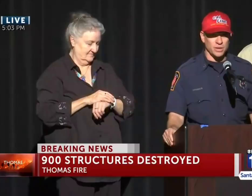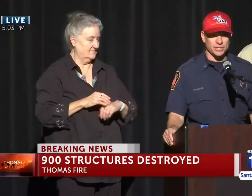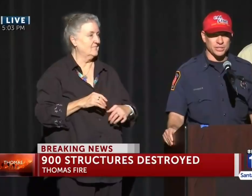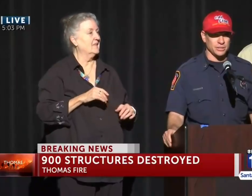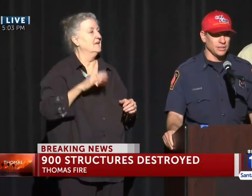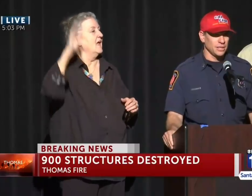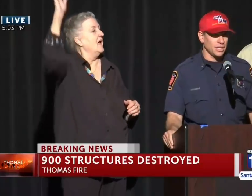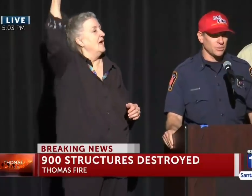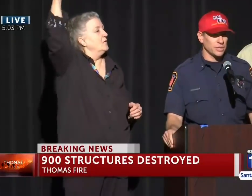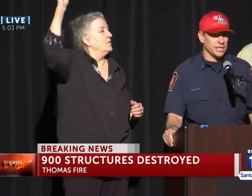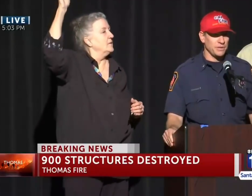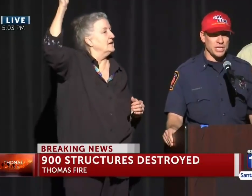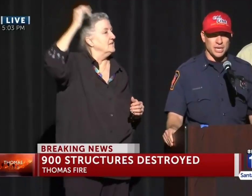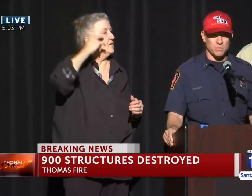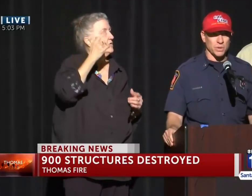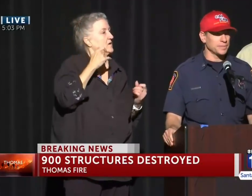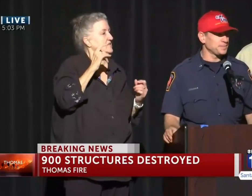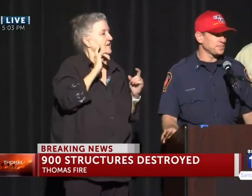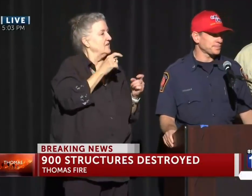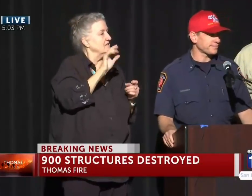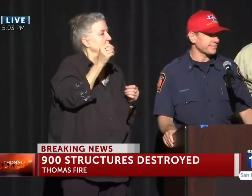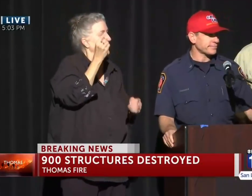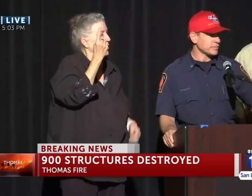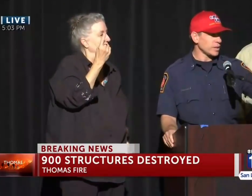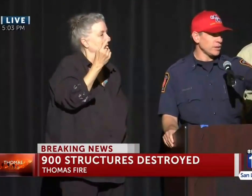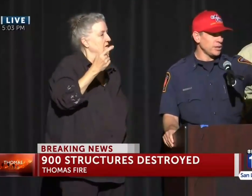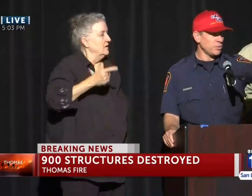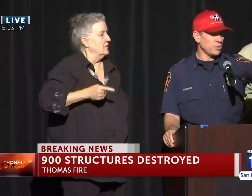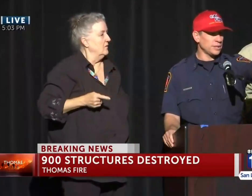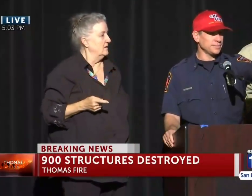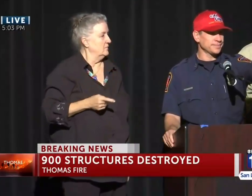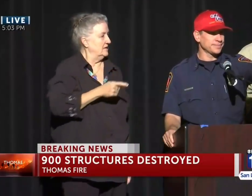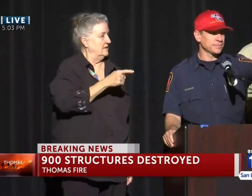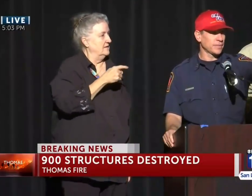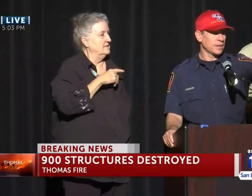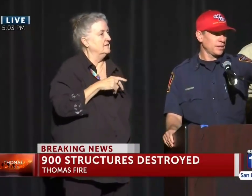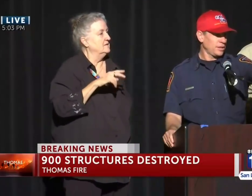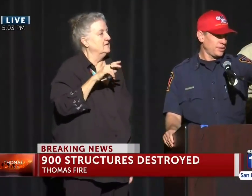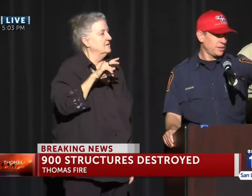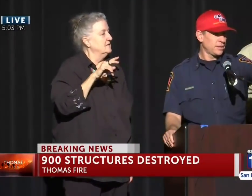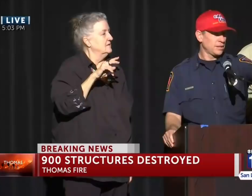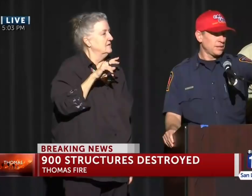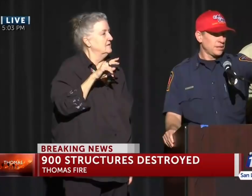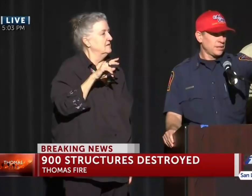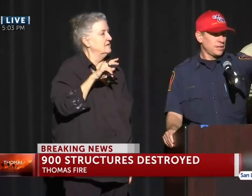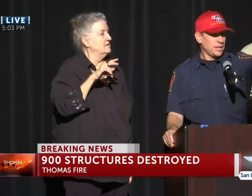high if you have a question. We're going to give you a number. All right. 1.